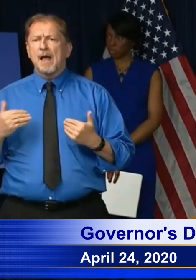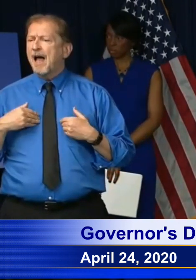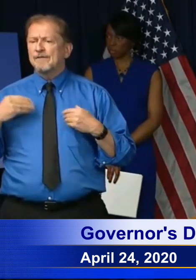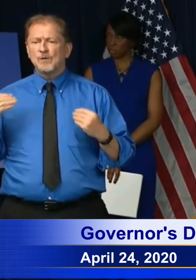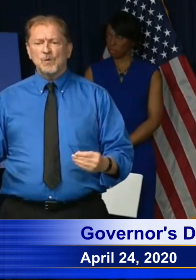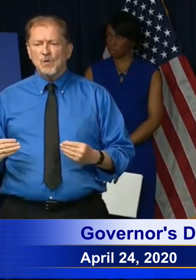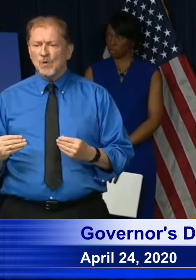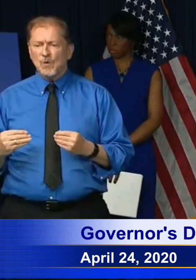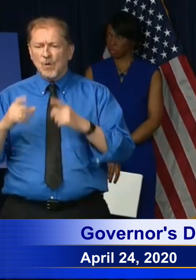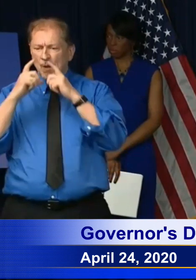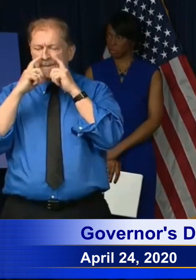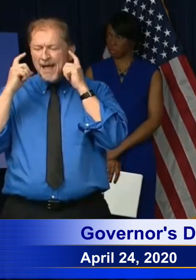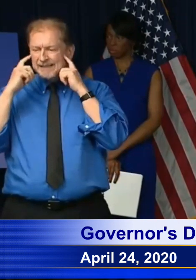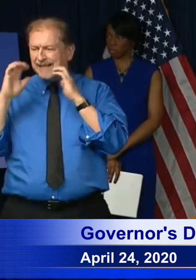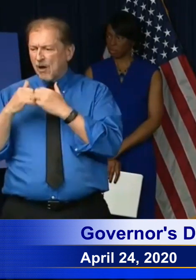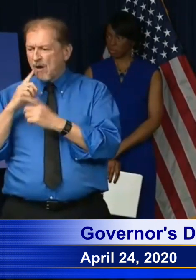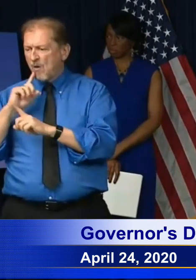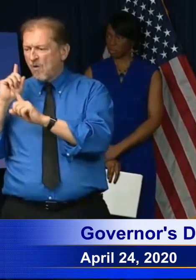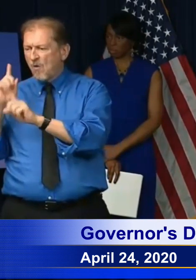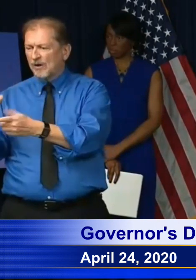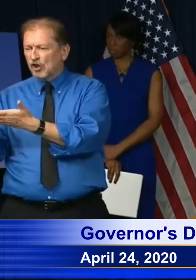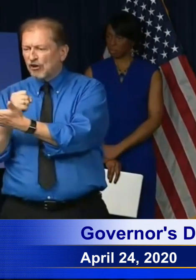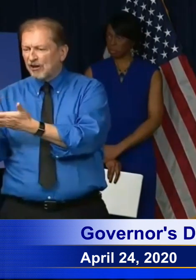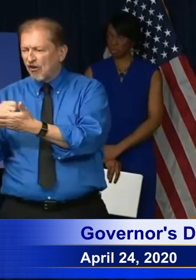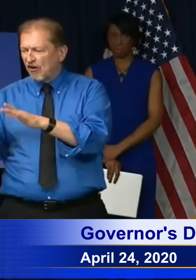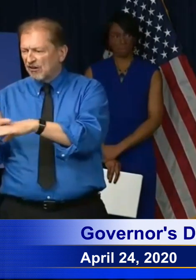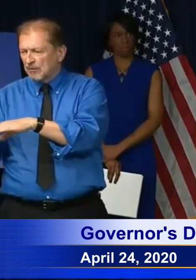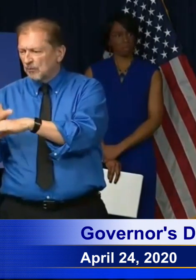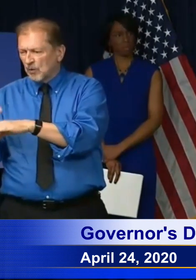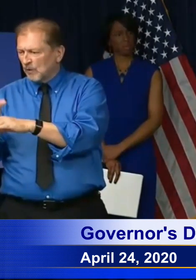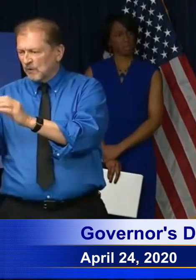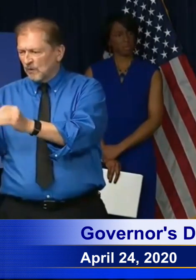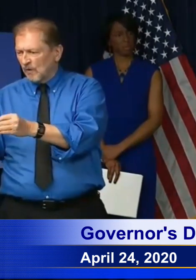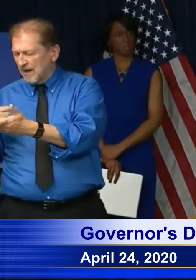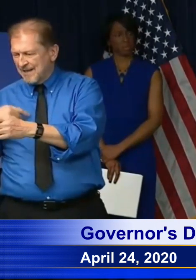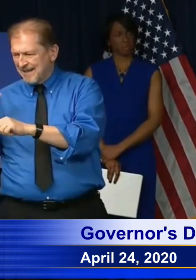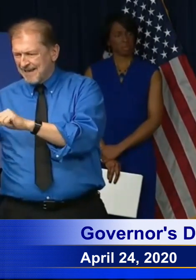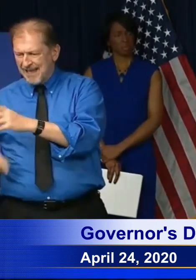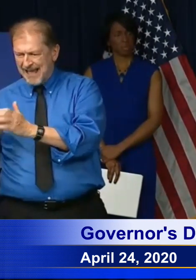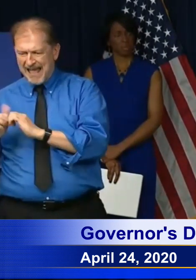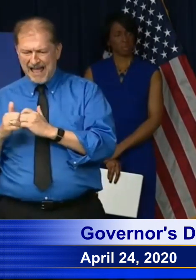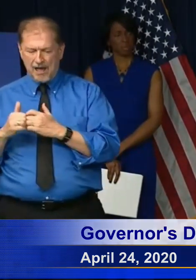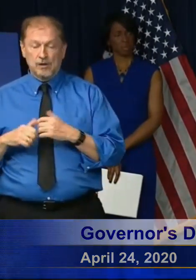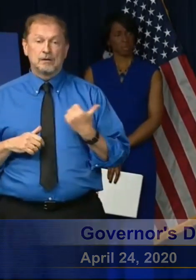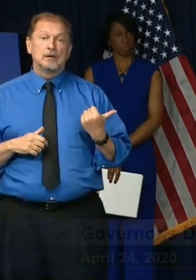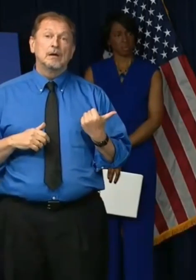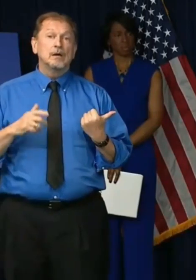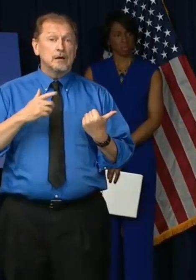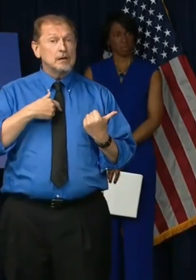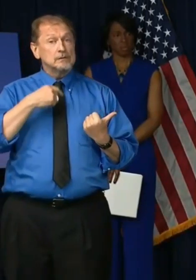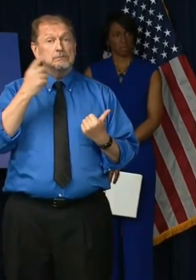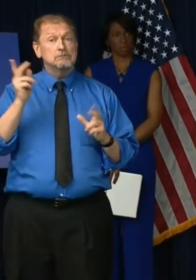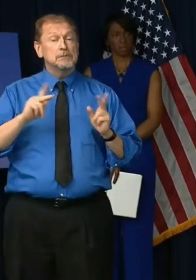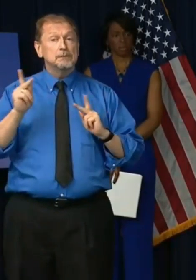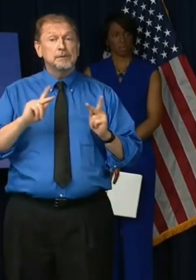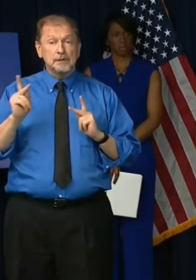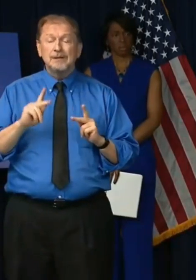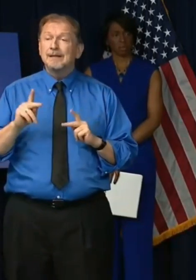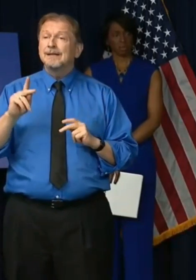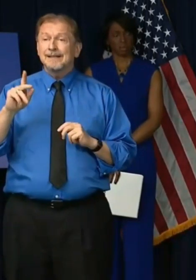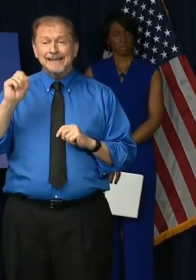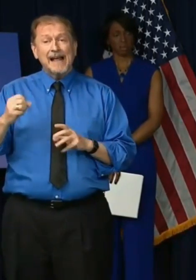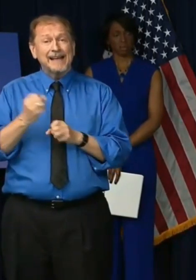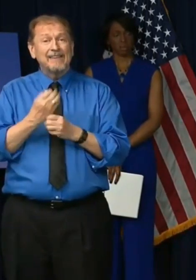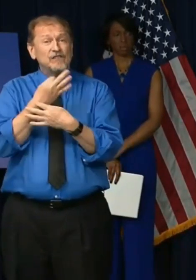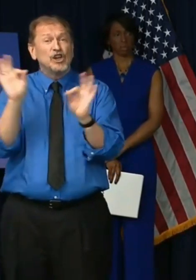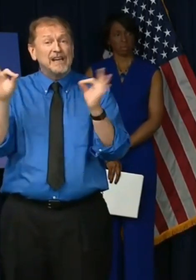to order online? What masks and vendors do you recommend? I actually would suggest to people that there are a lot of ways to use a free